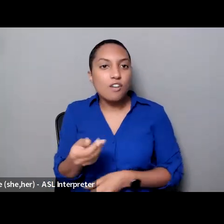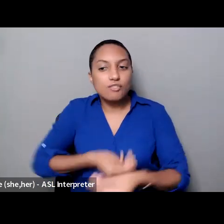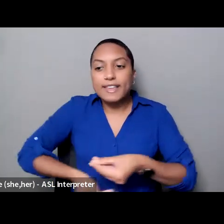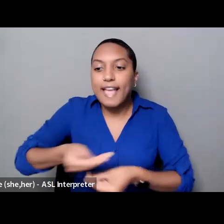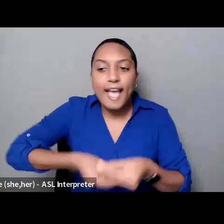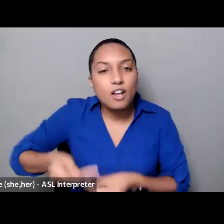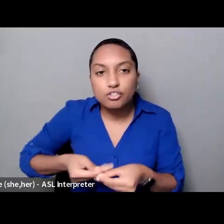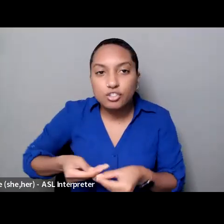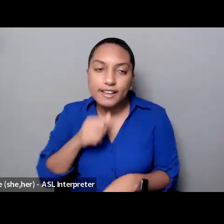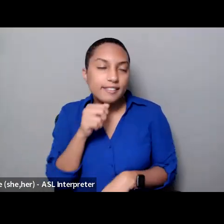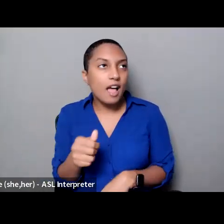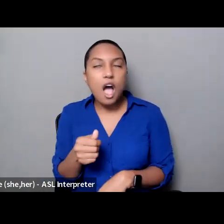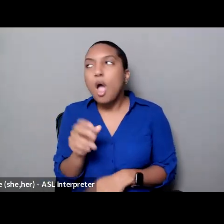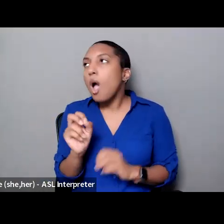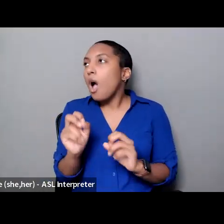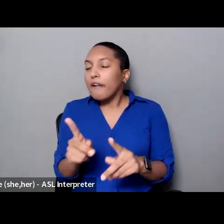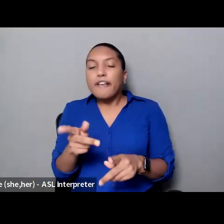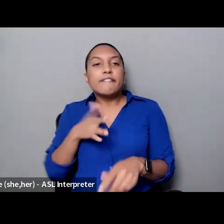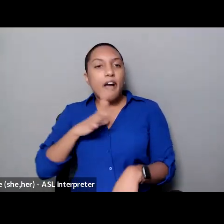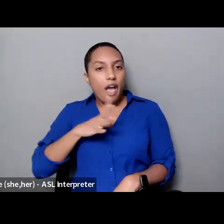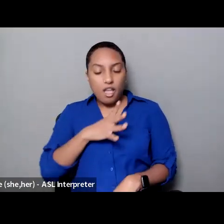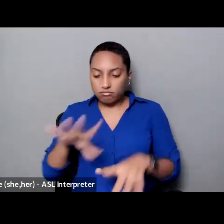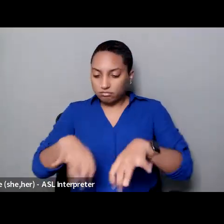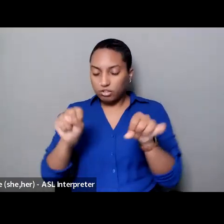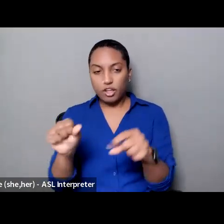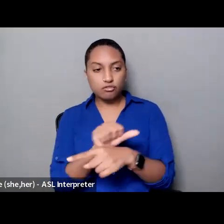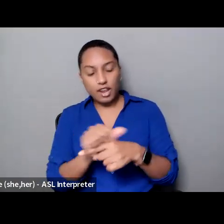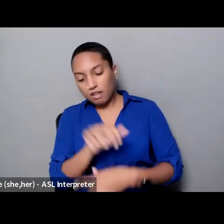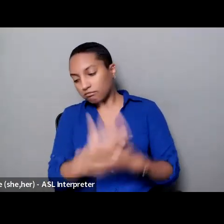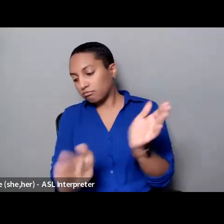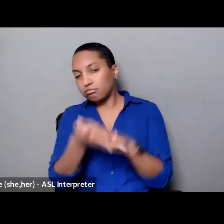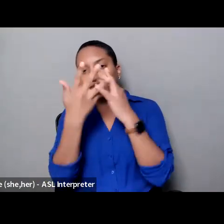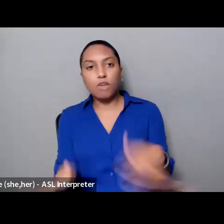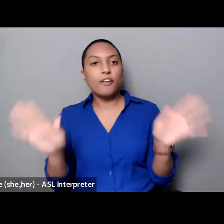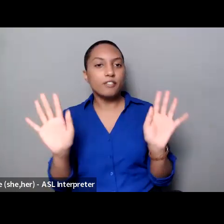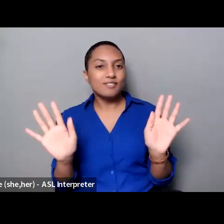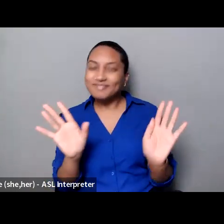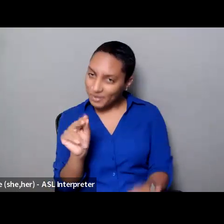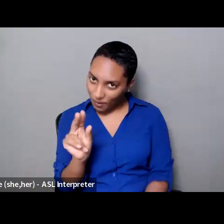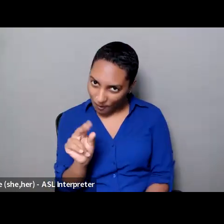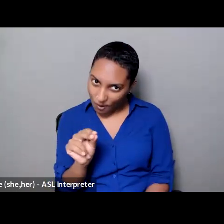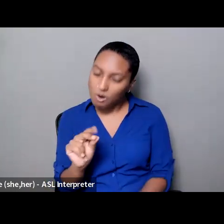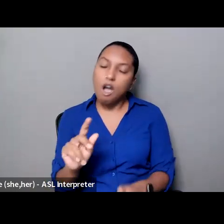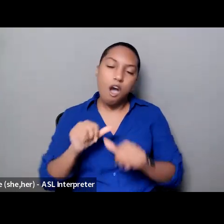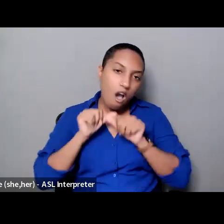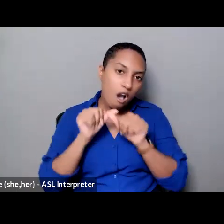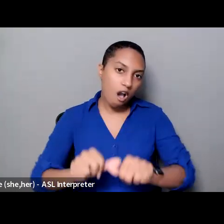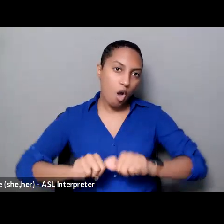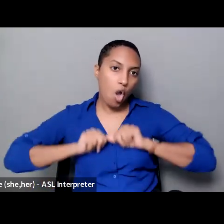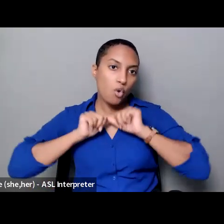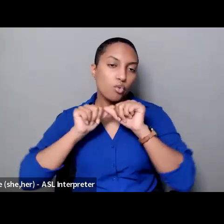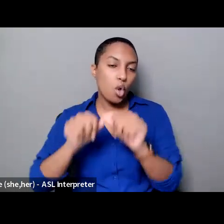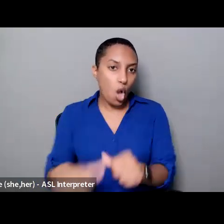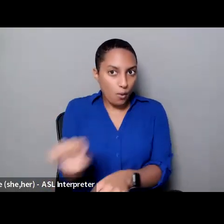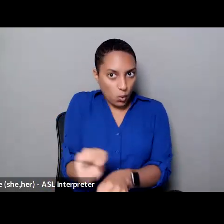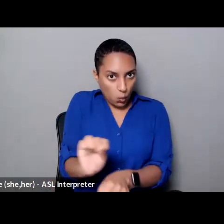this done, and then we're going to be done with it. Well, it really doesn't work that way. And many organizations will be addressing this process, if they